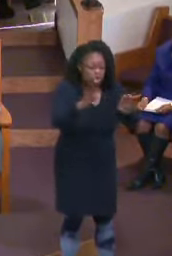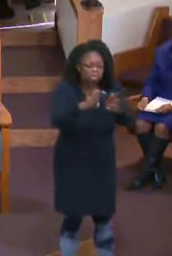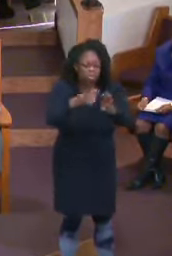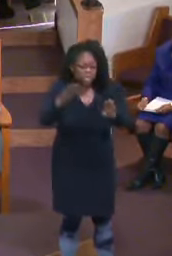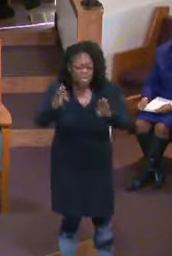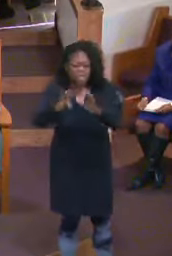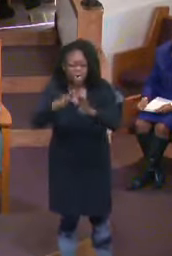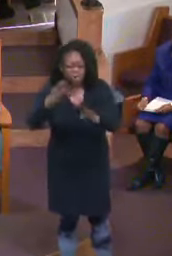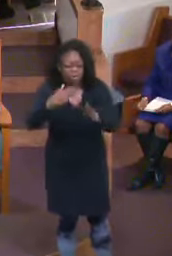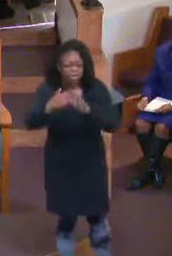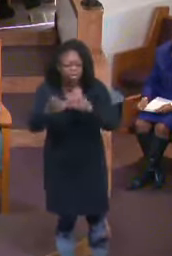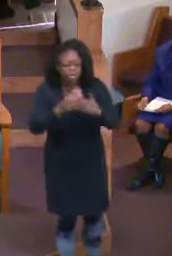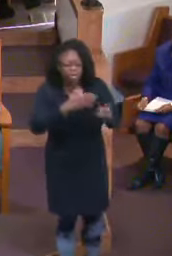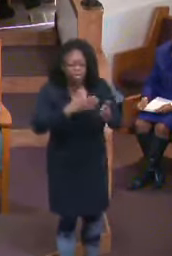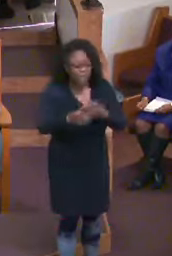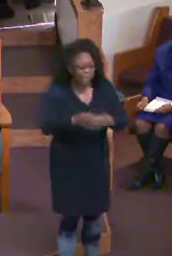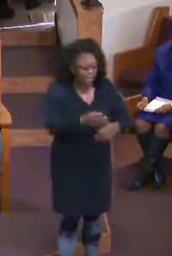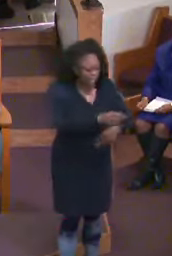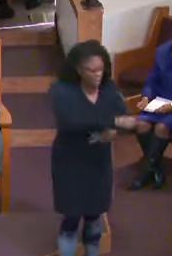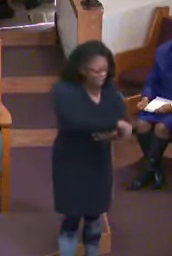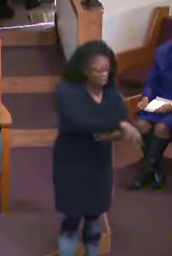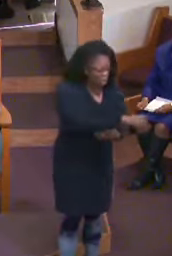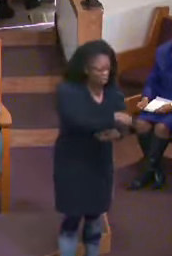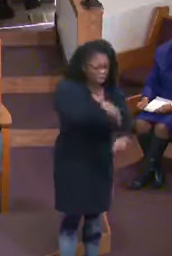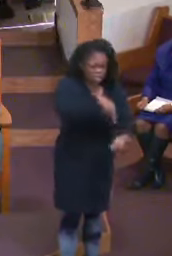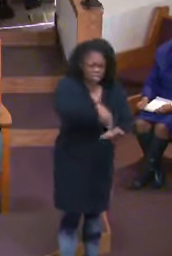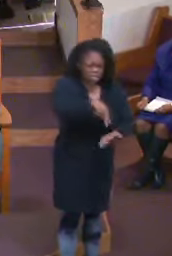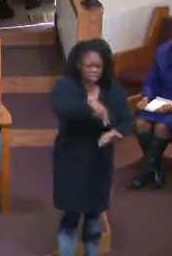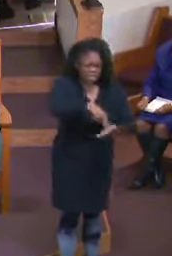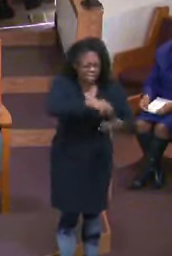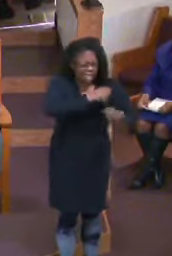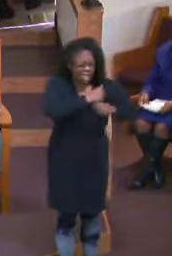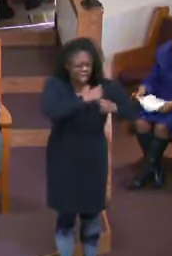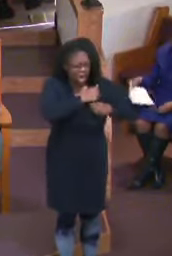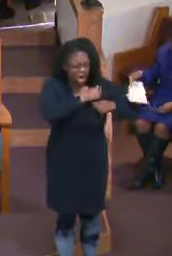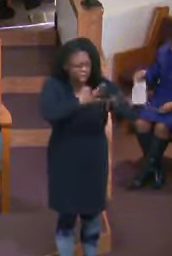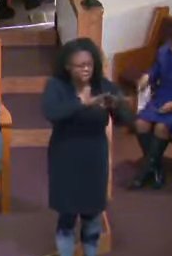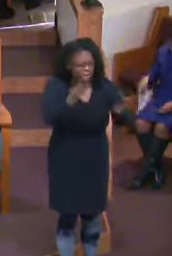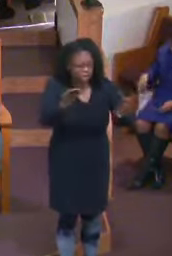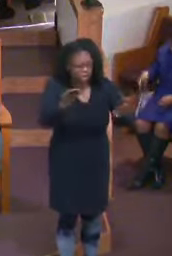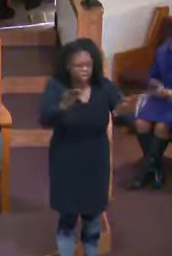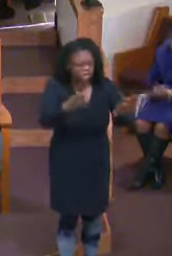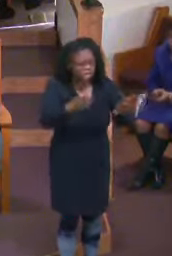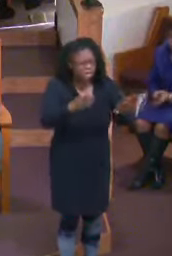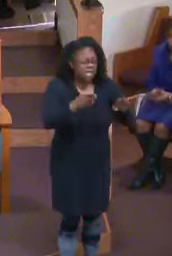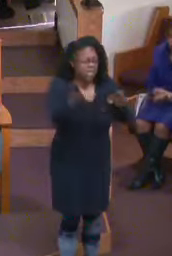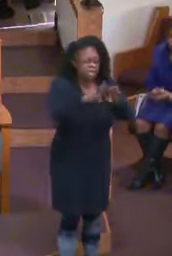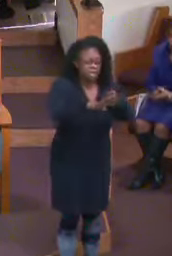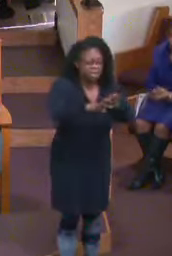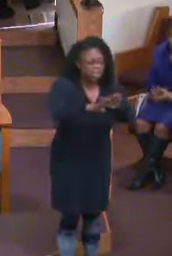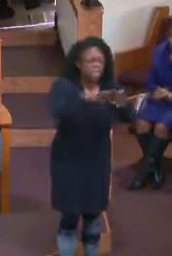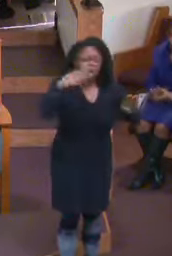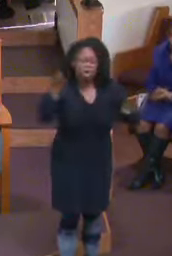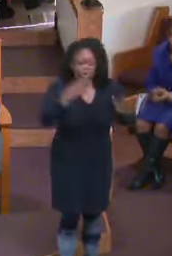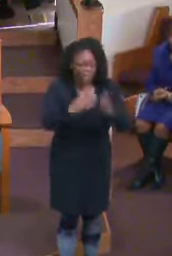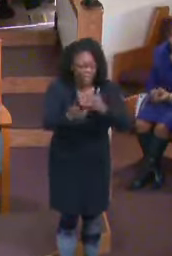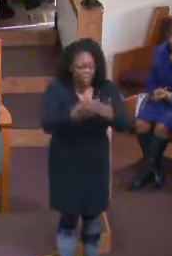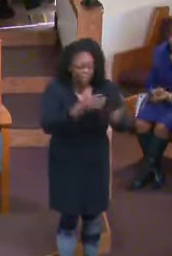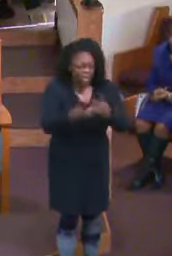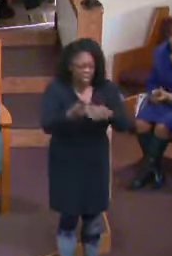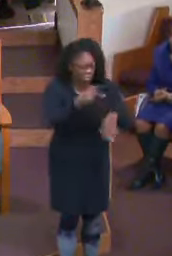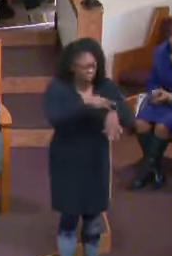who were standing guard over the doors, they opened anyway. See, as Peter followed God's